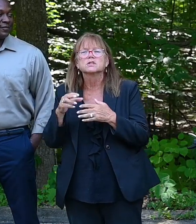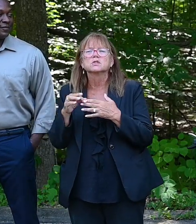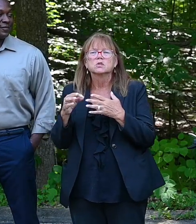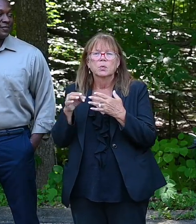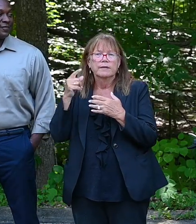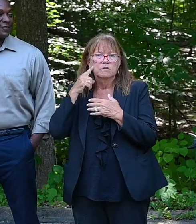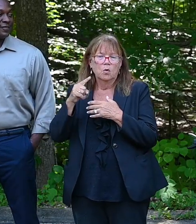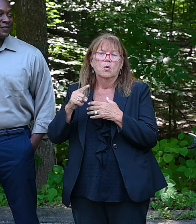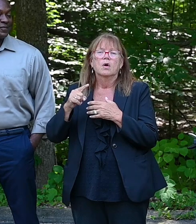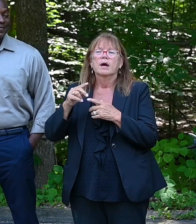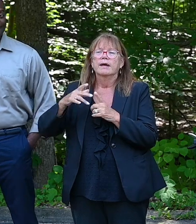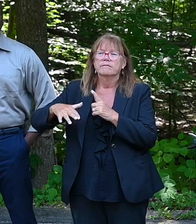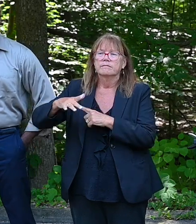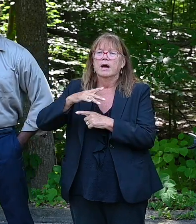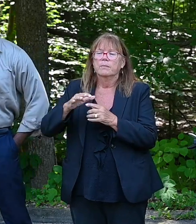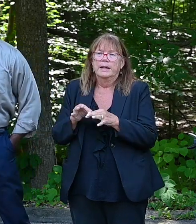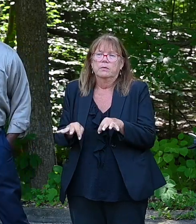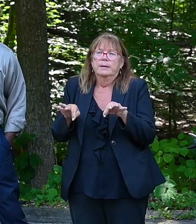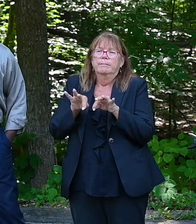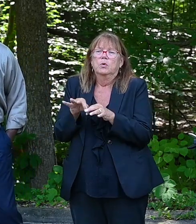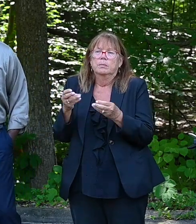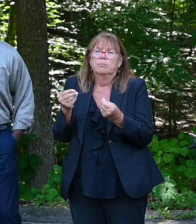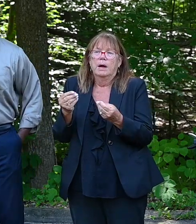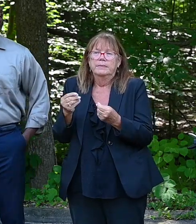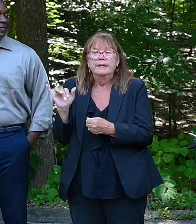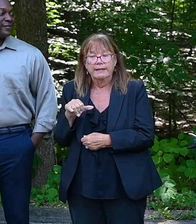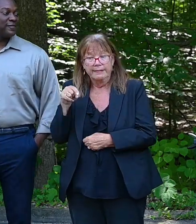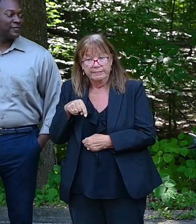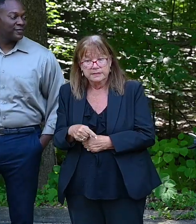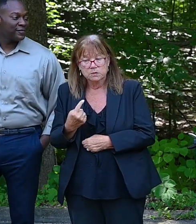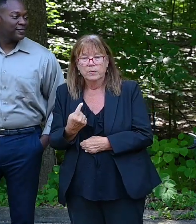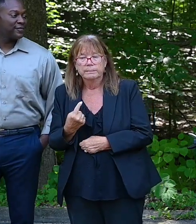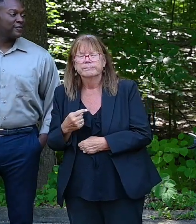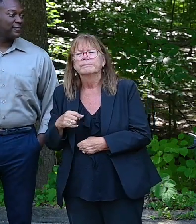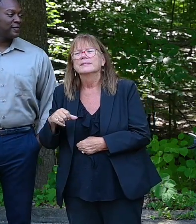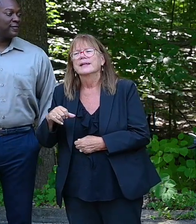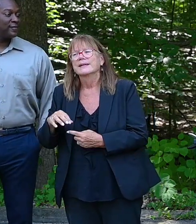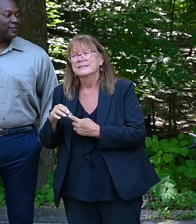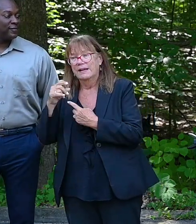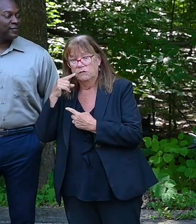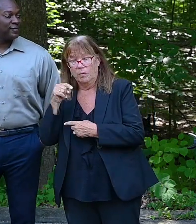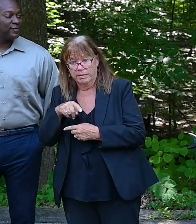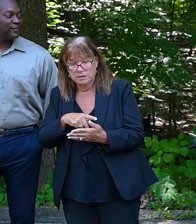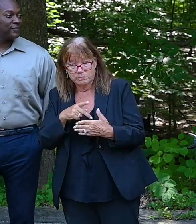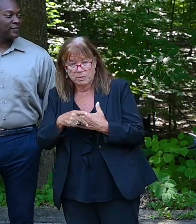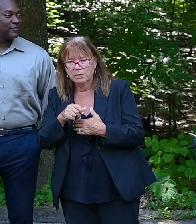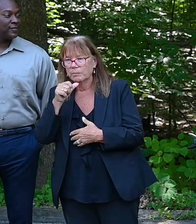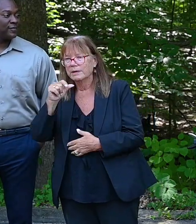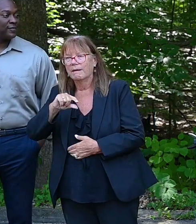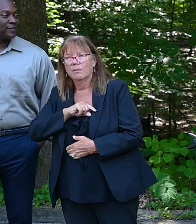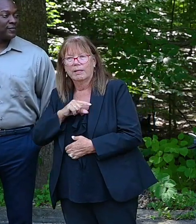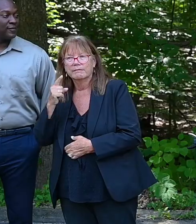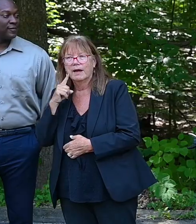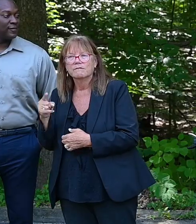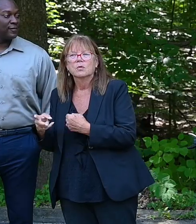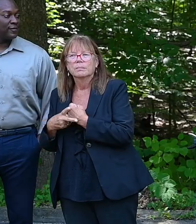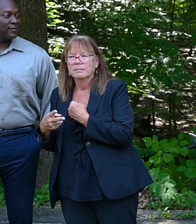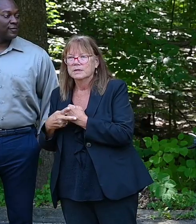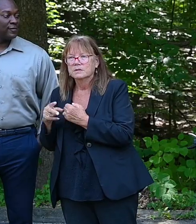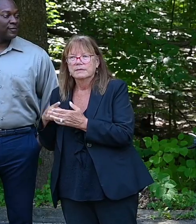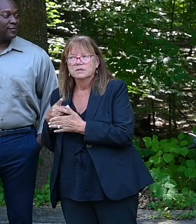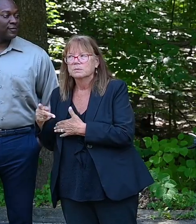for environmentally significant properties like this one that otherwise would not qualify for preservation